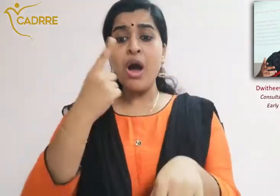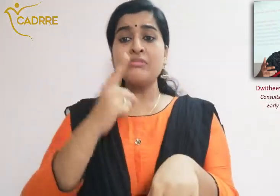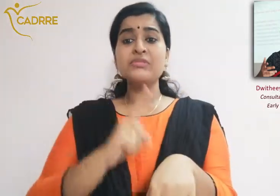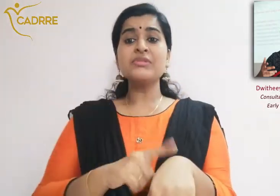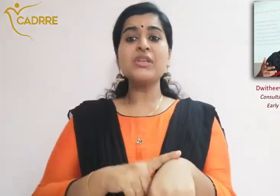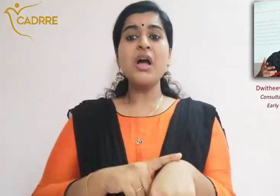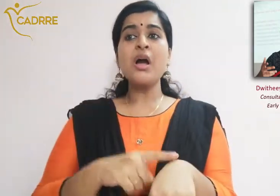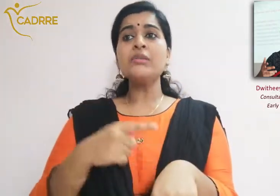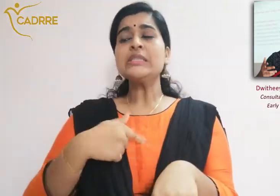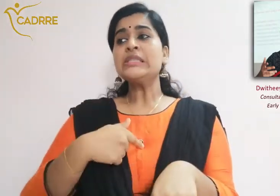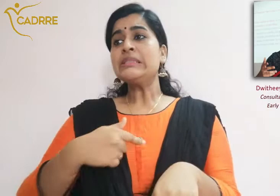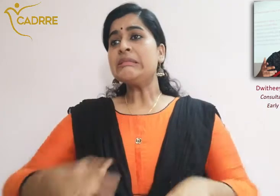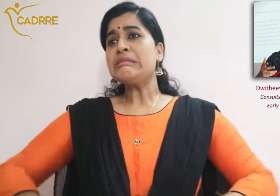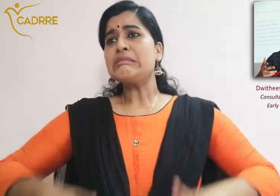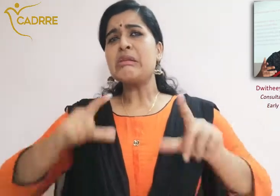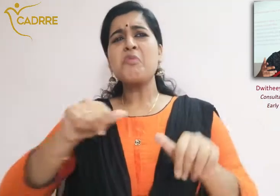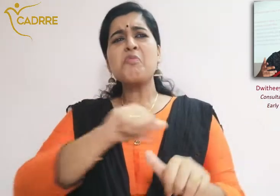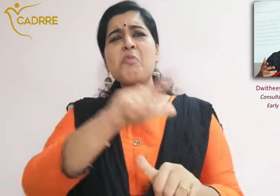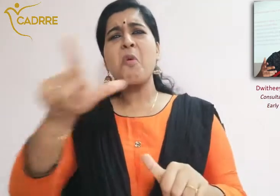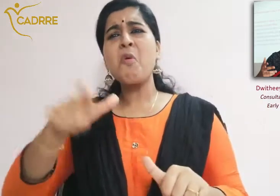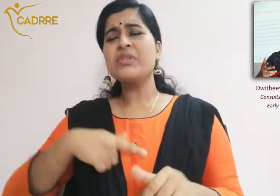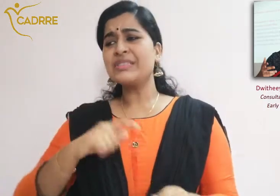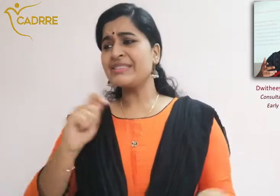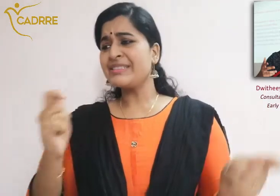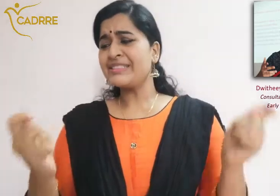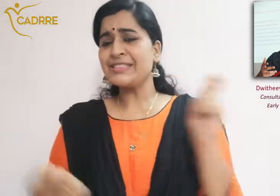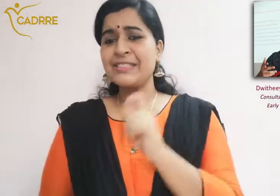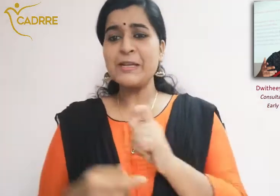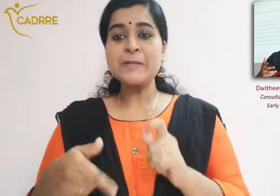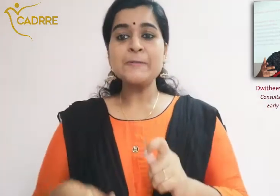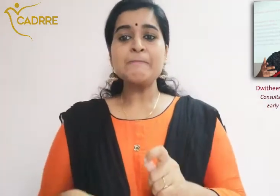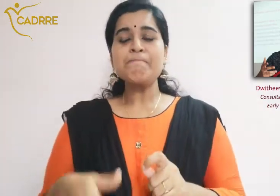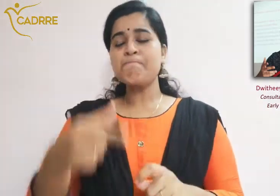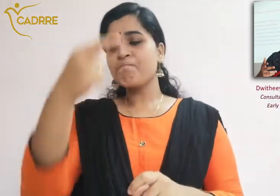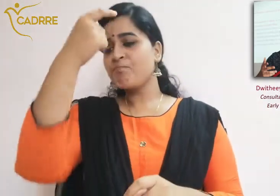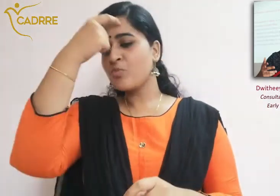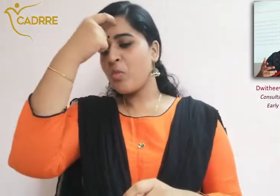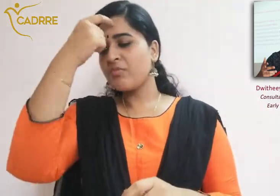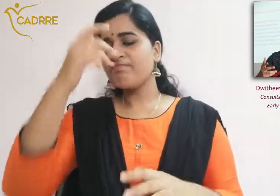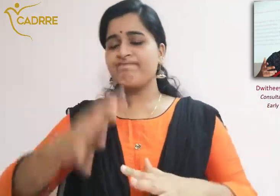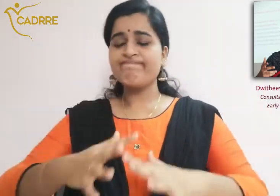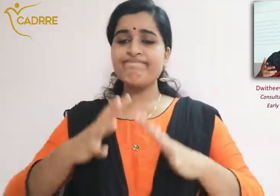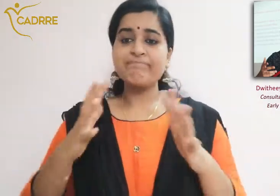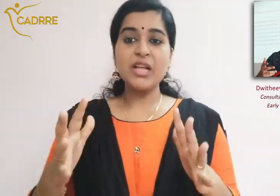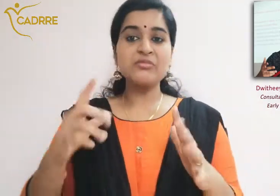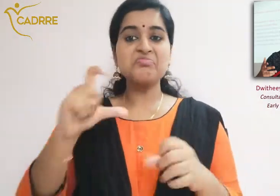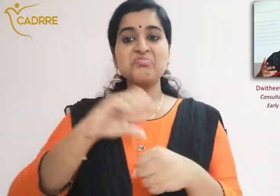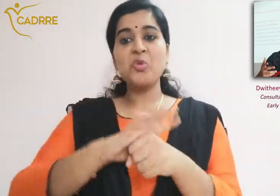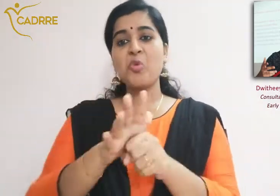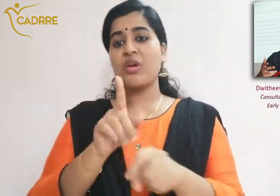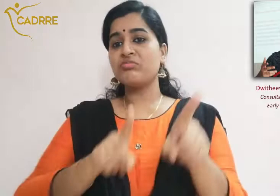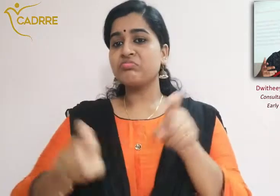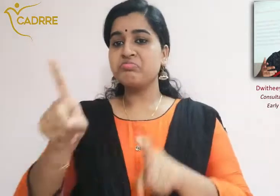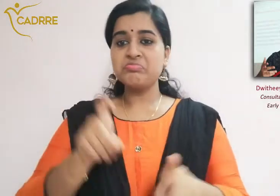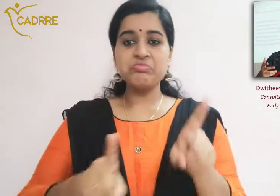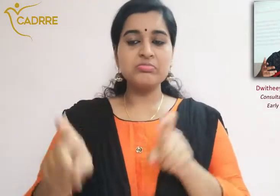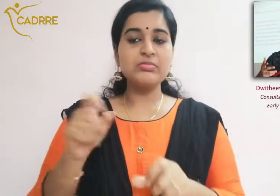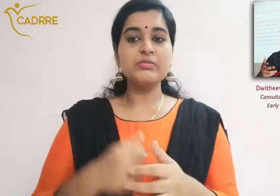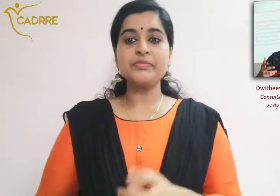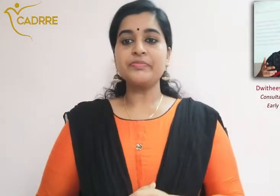or asked for, it would be a bit of struggle to adapt to the changes that this deadly virus did to our